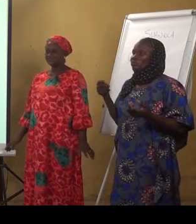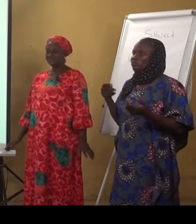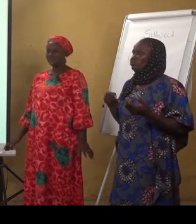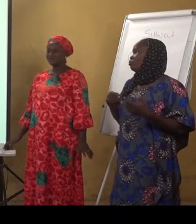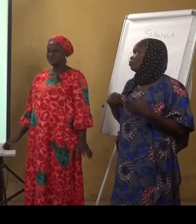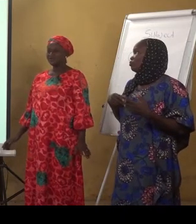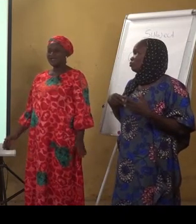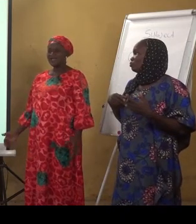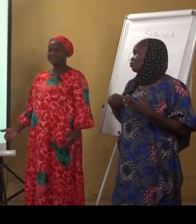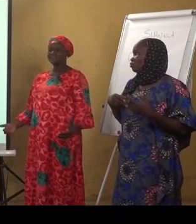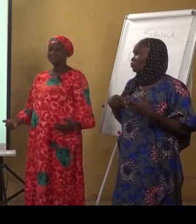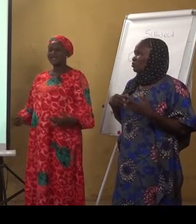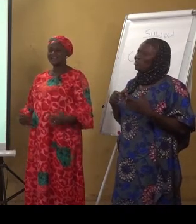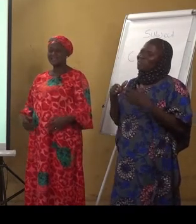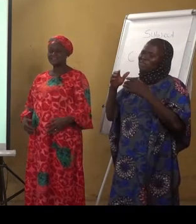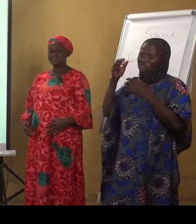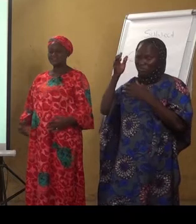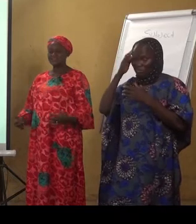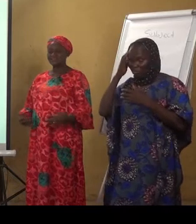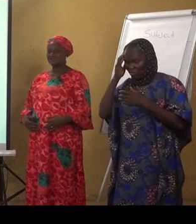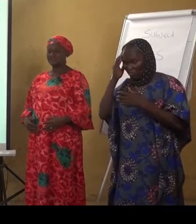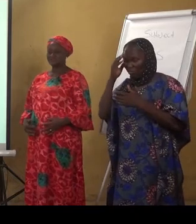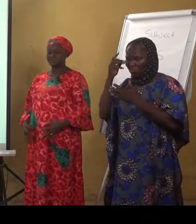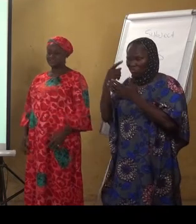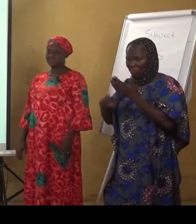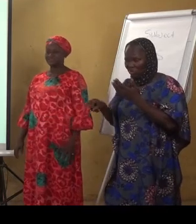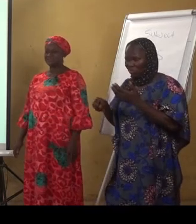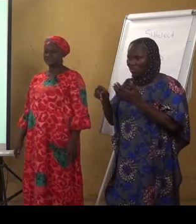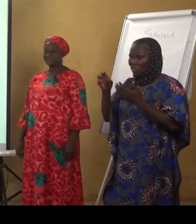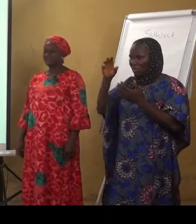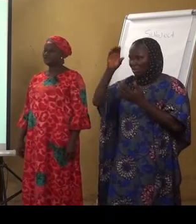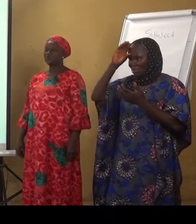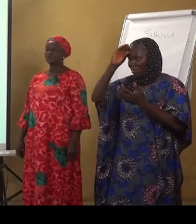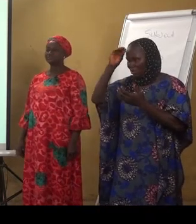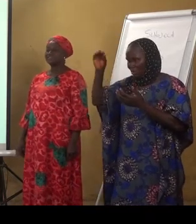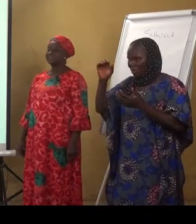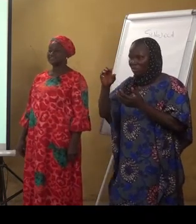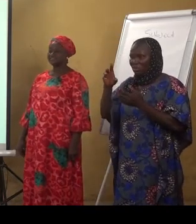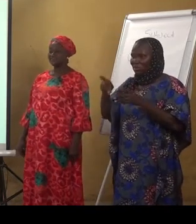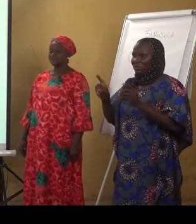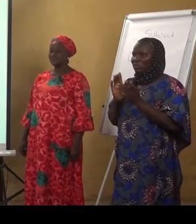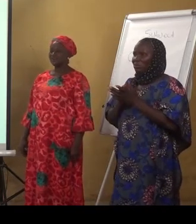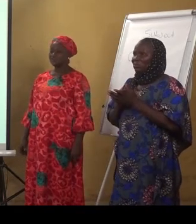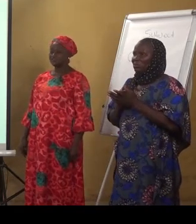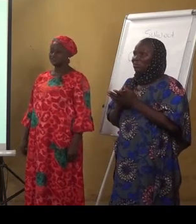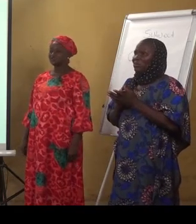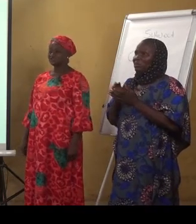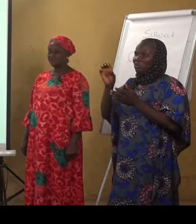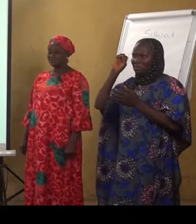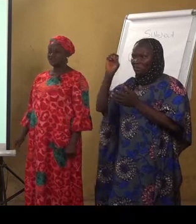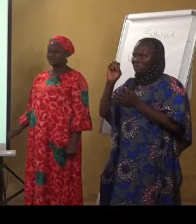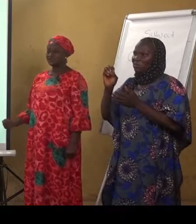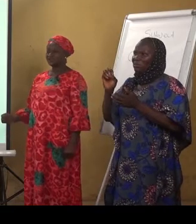custody, having realized that Onesimus was a changed man. But no, he didn't. What did he